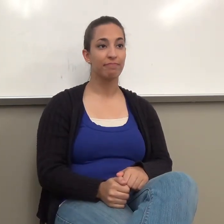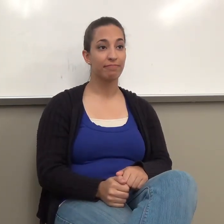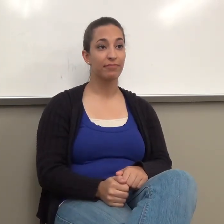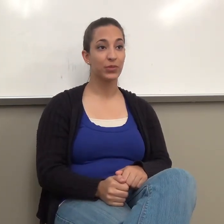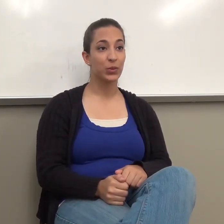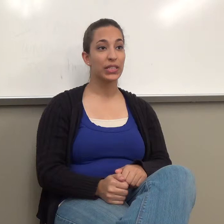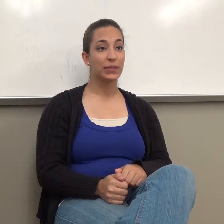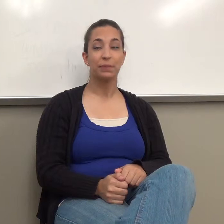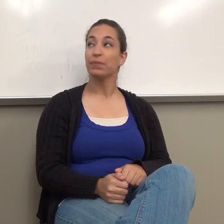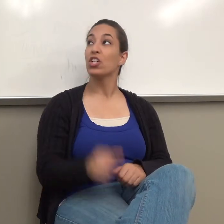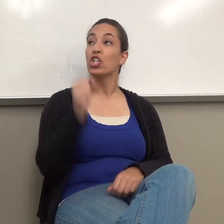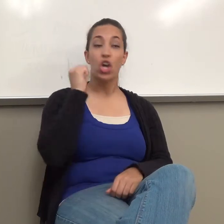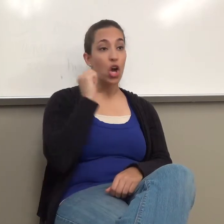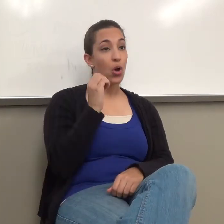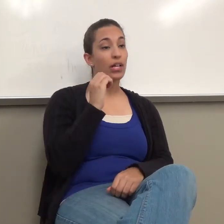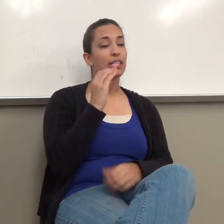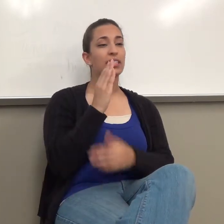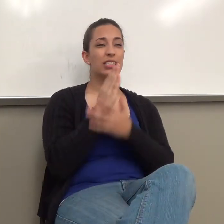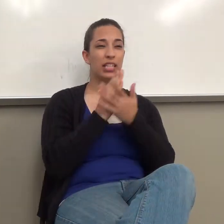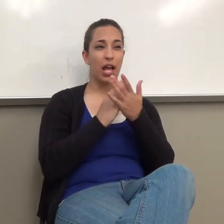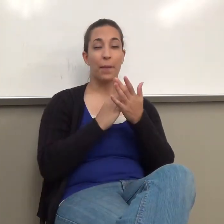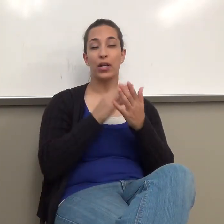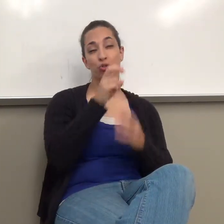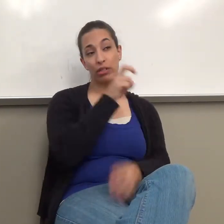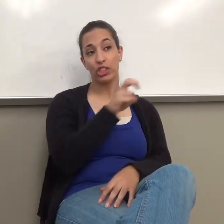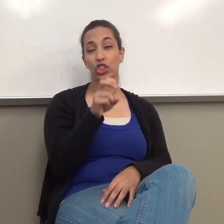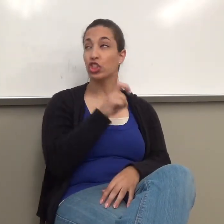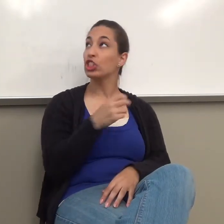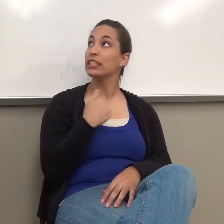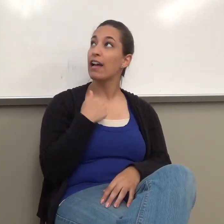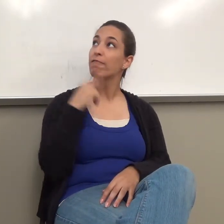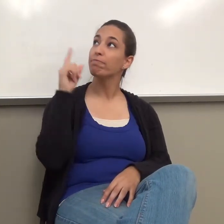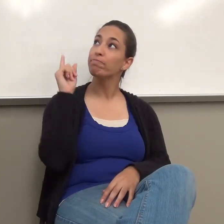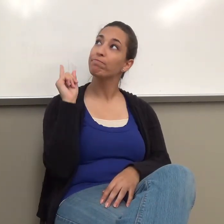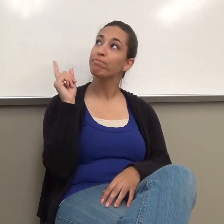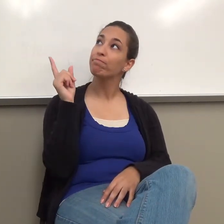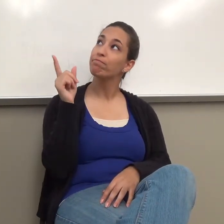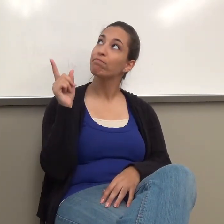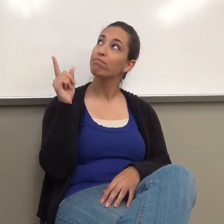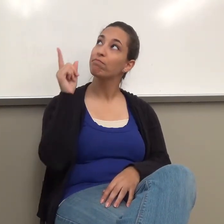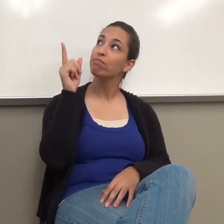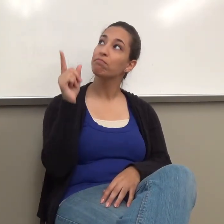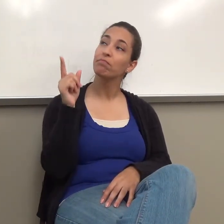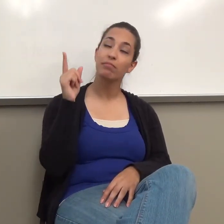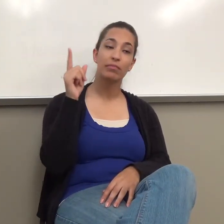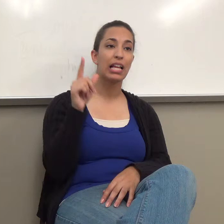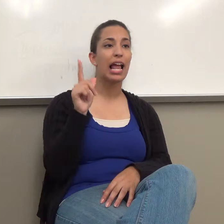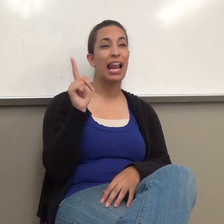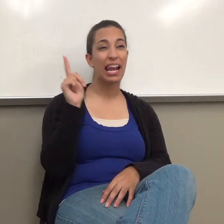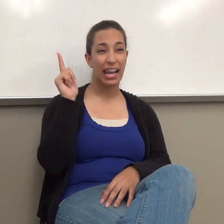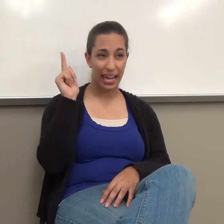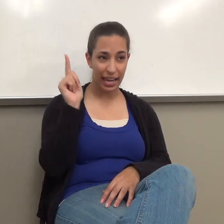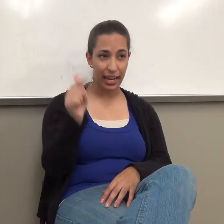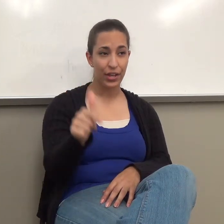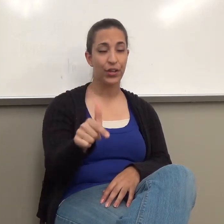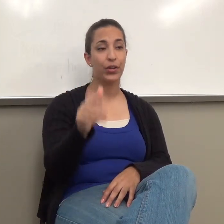some transitions. Later on, as you're seeing both of these books, later on I'm going to give you a